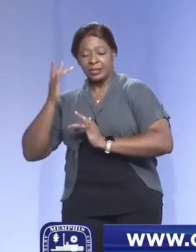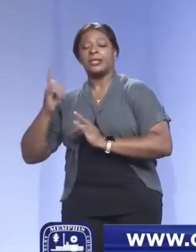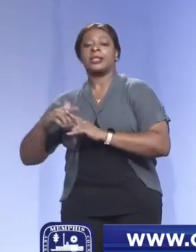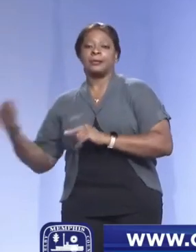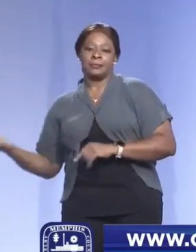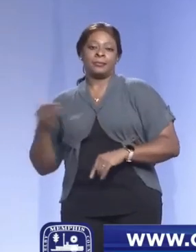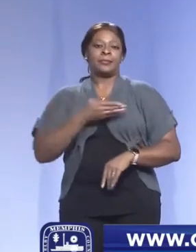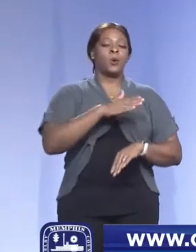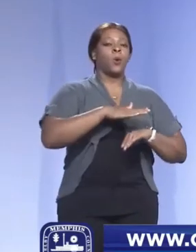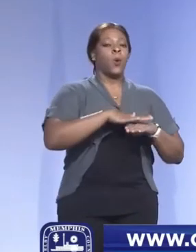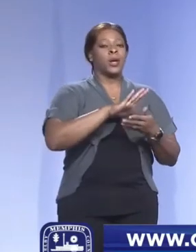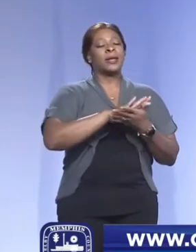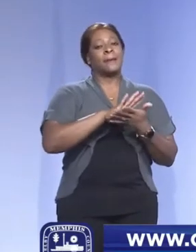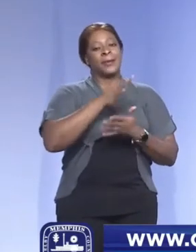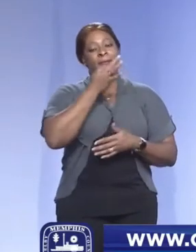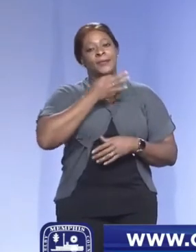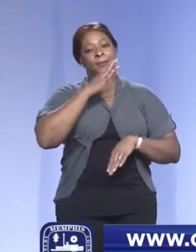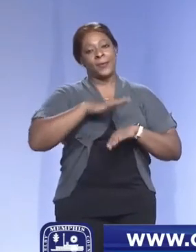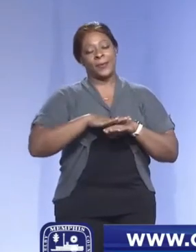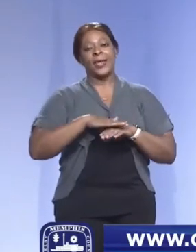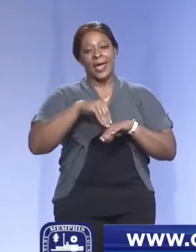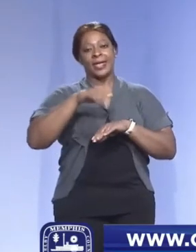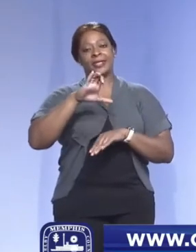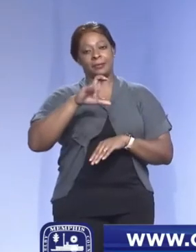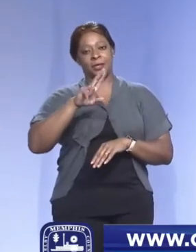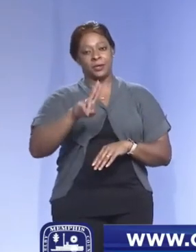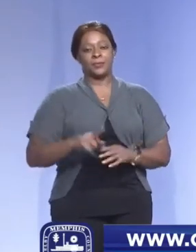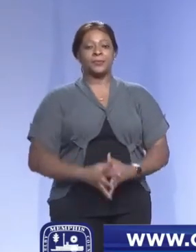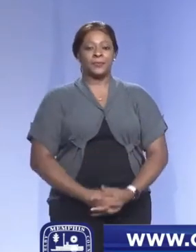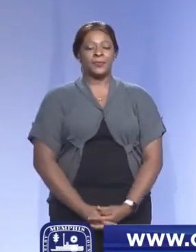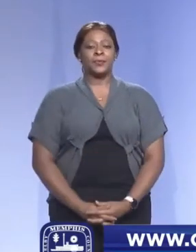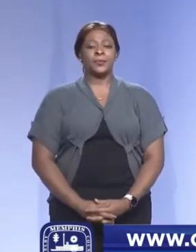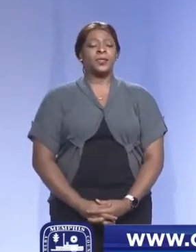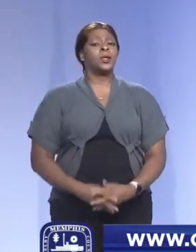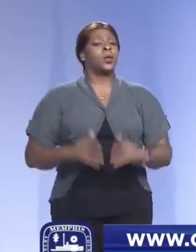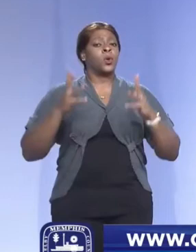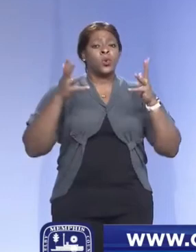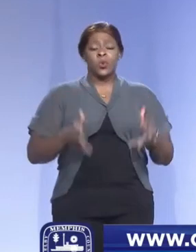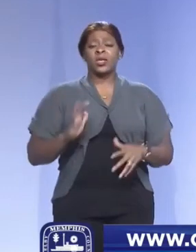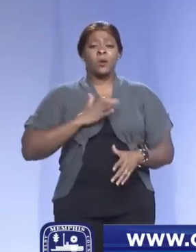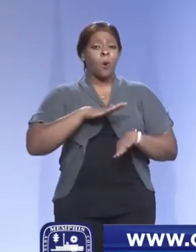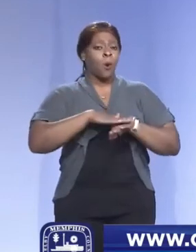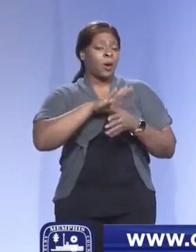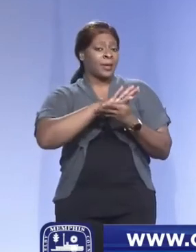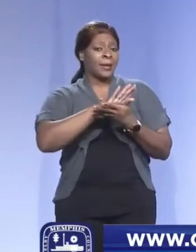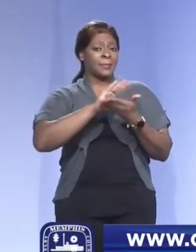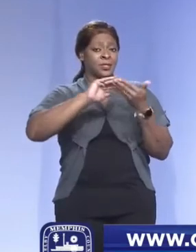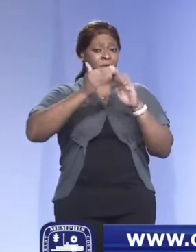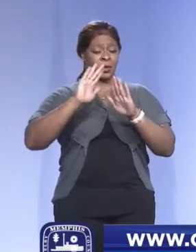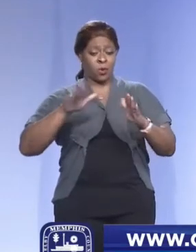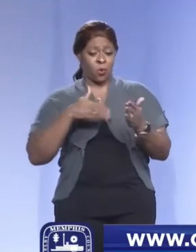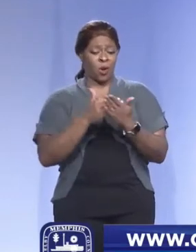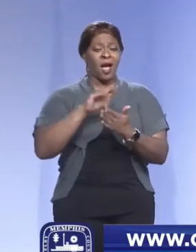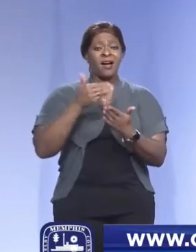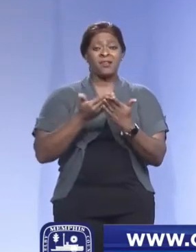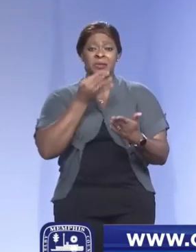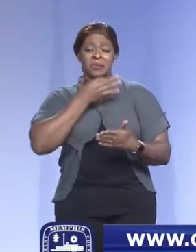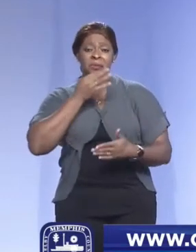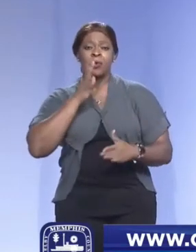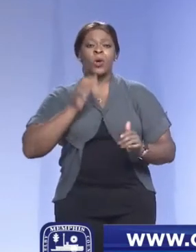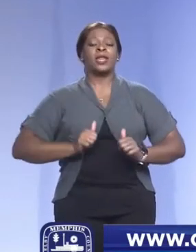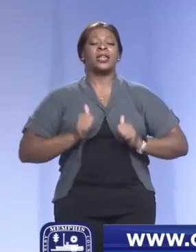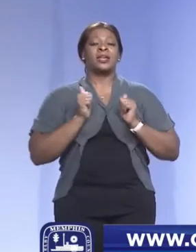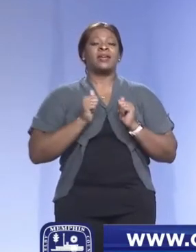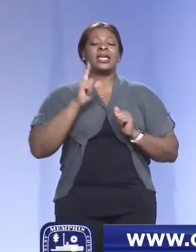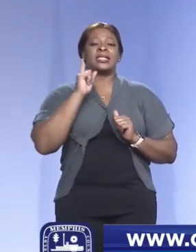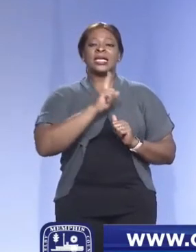welcoming them shortly on the campus itself. When the rest of our on-campus community arrives, they will be living in